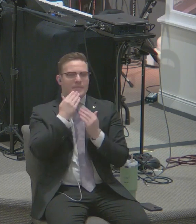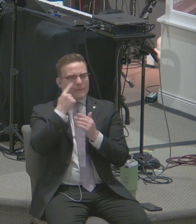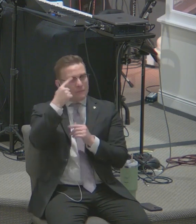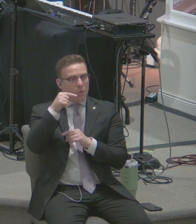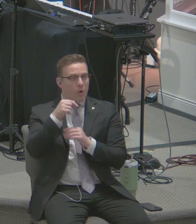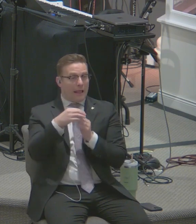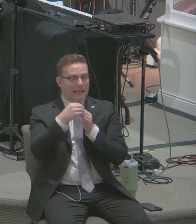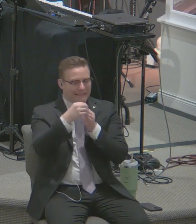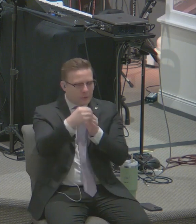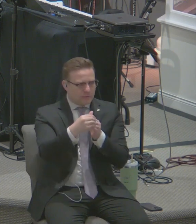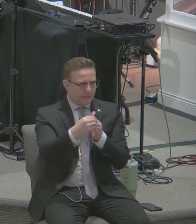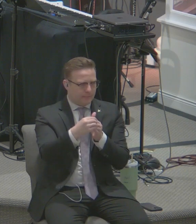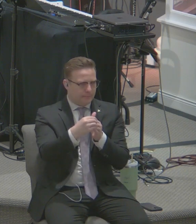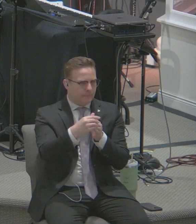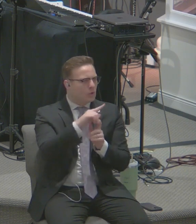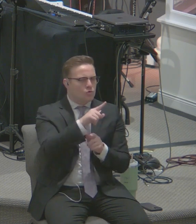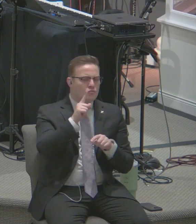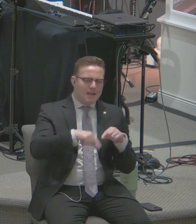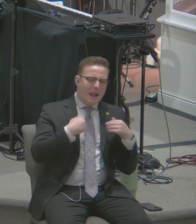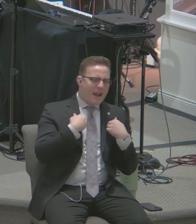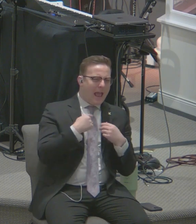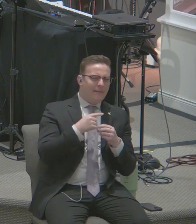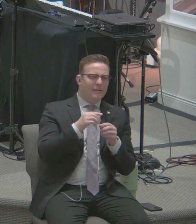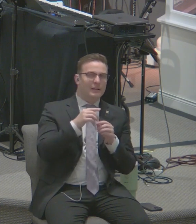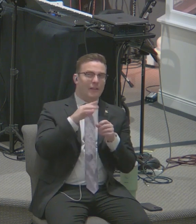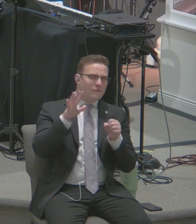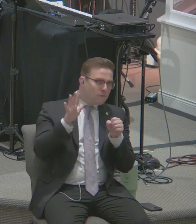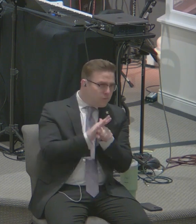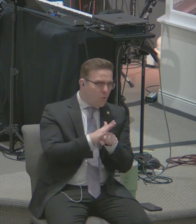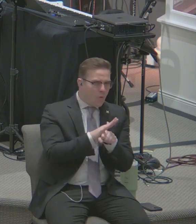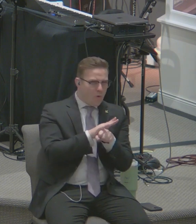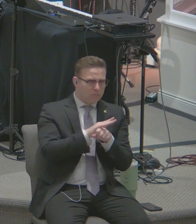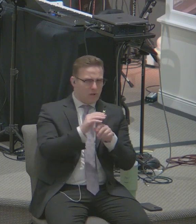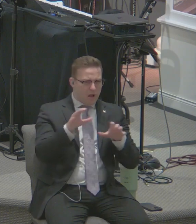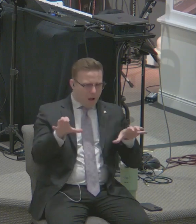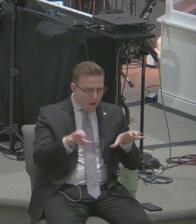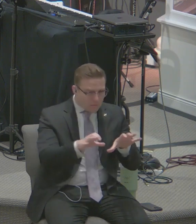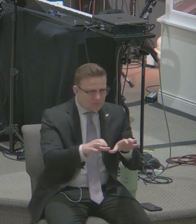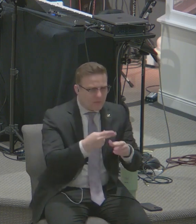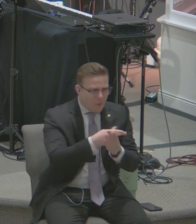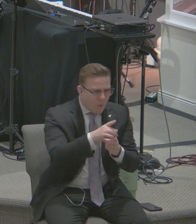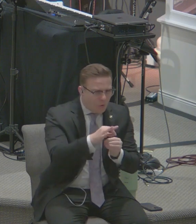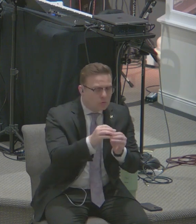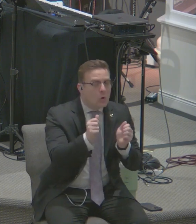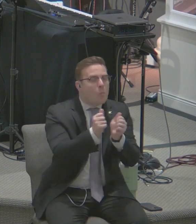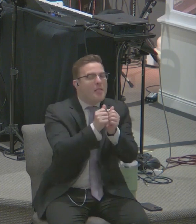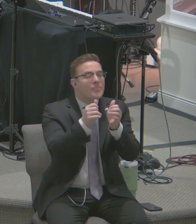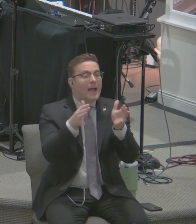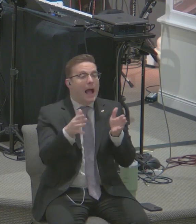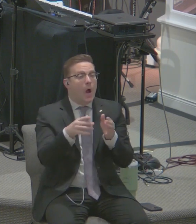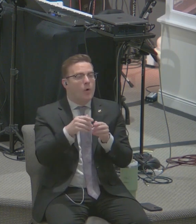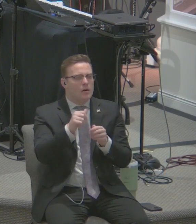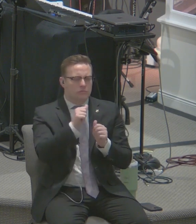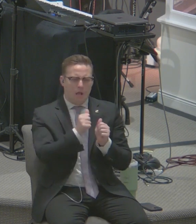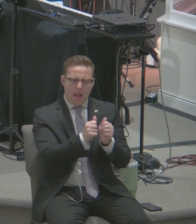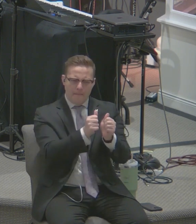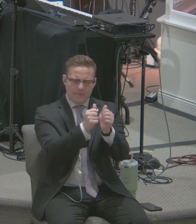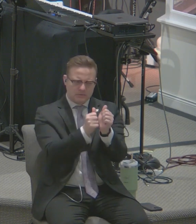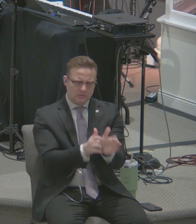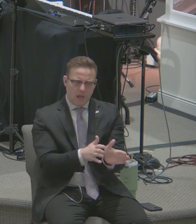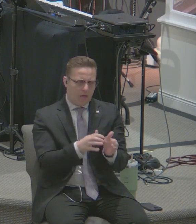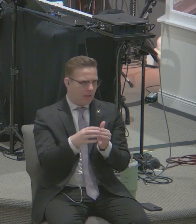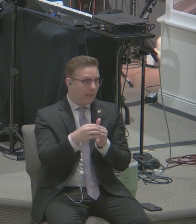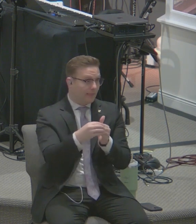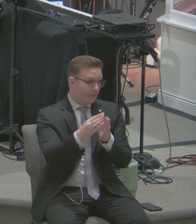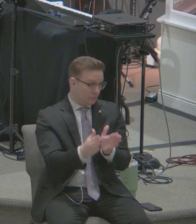who want more of the demonstration of the Spirit of God, want more of the Word of God. And I tell you what, you ought to be thankful for